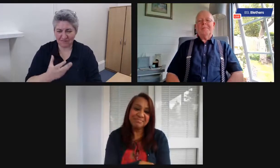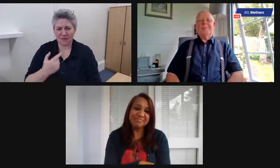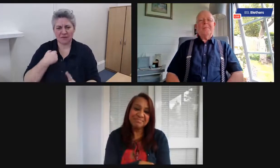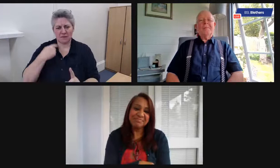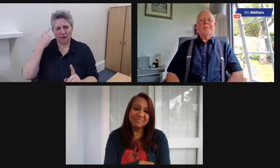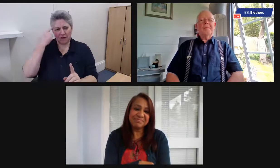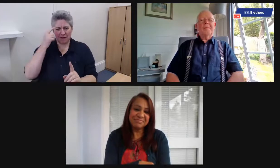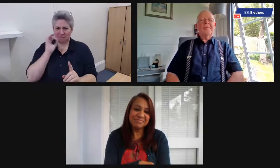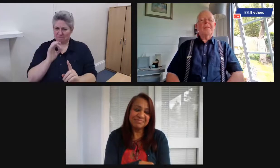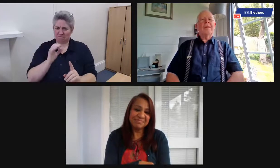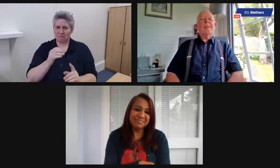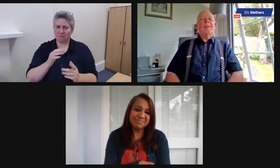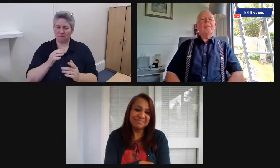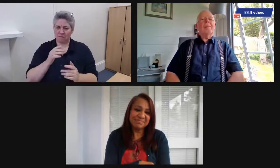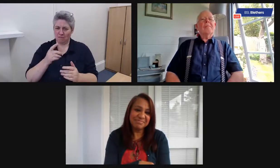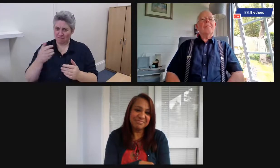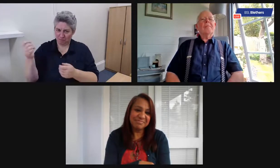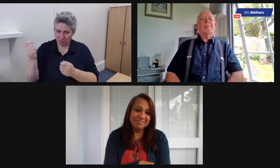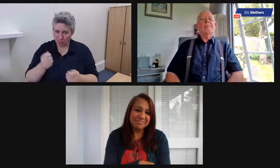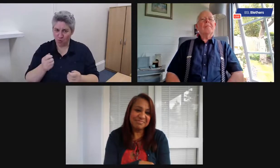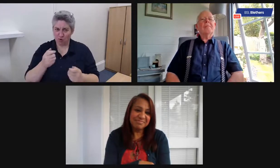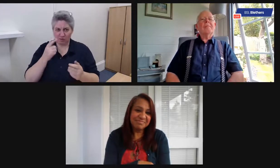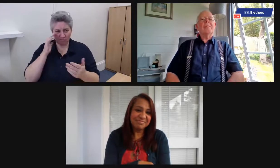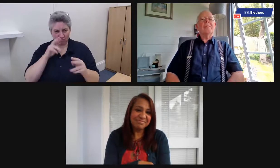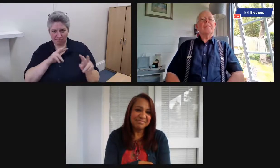and repurpose them and make them into crafts for Christmas.